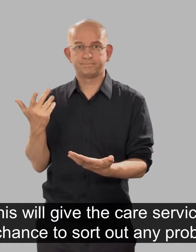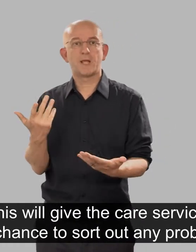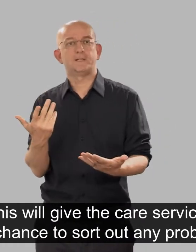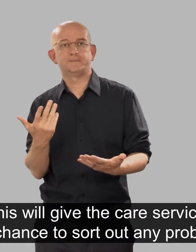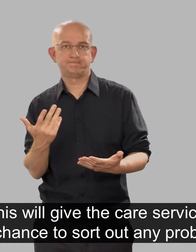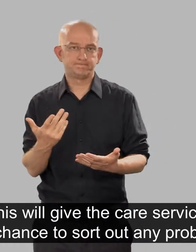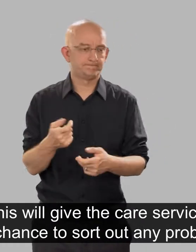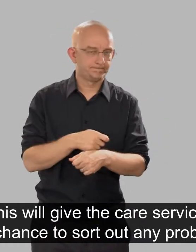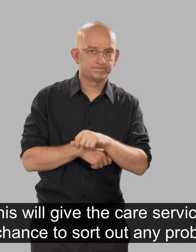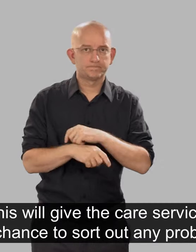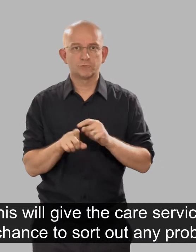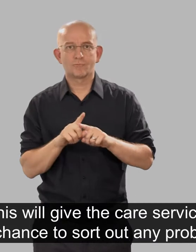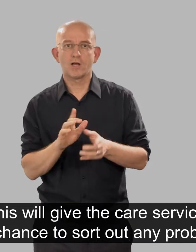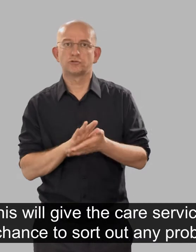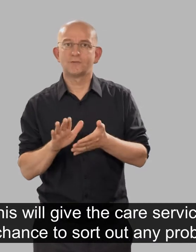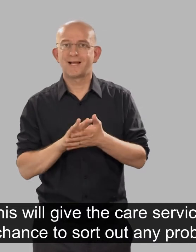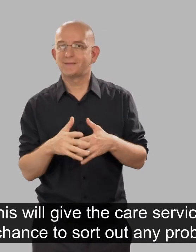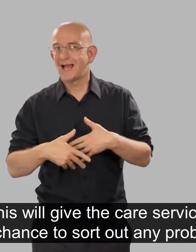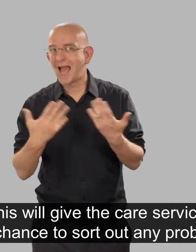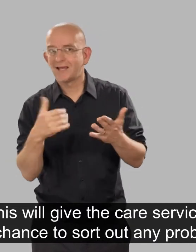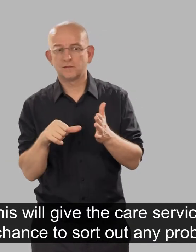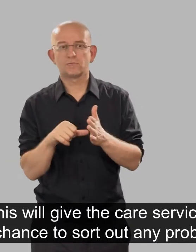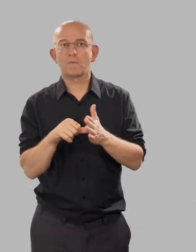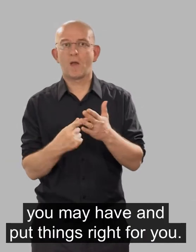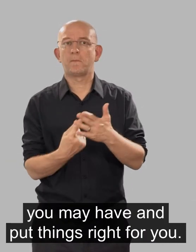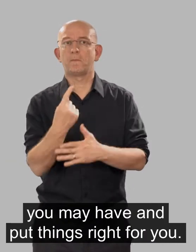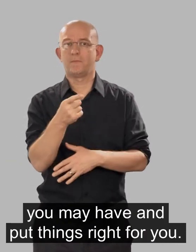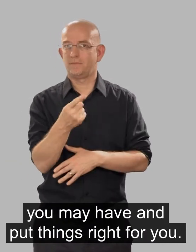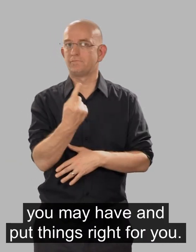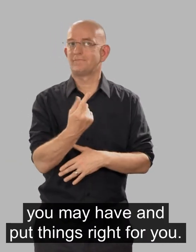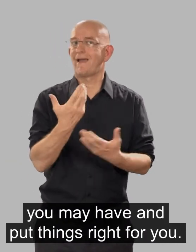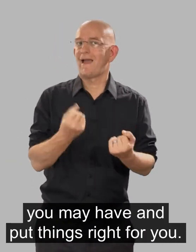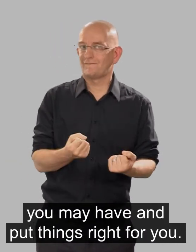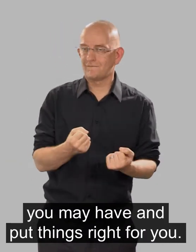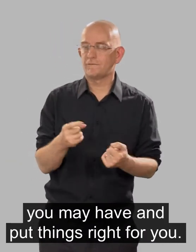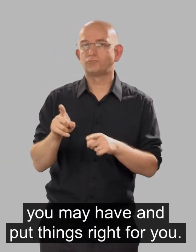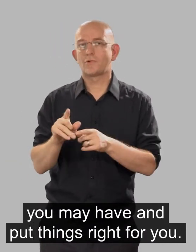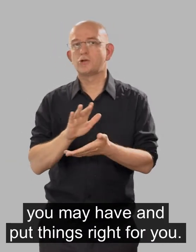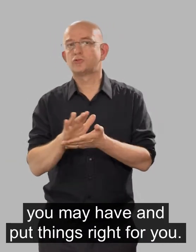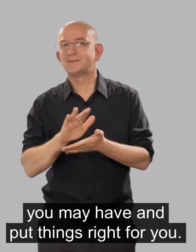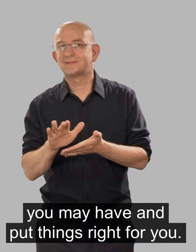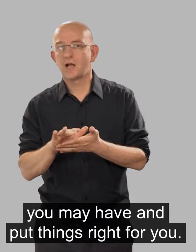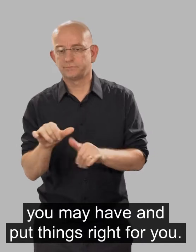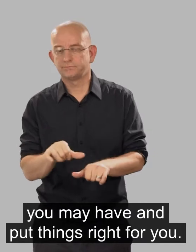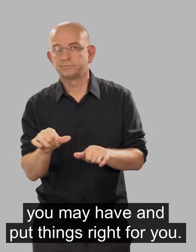the chance to sort out any problem you may have and put things right for you.